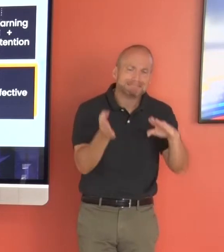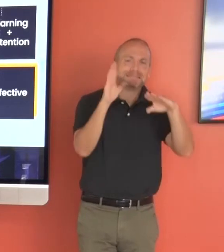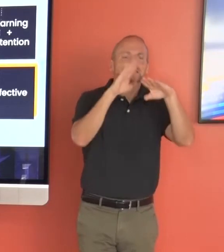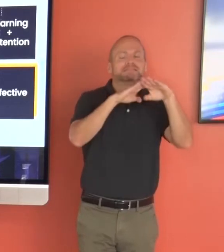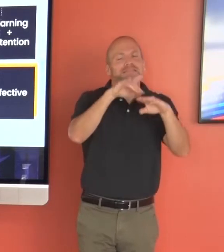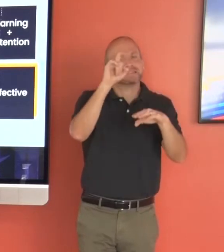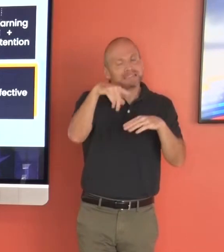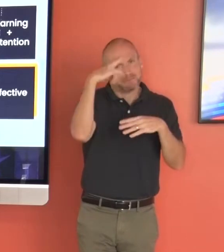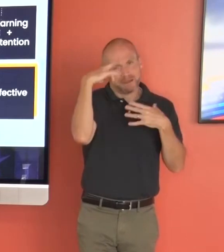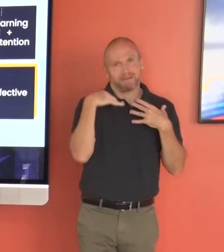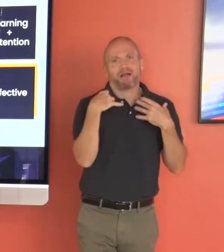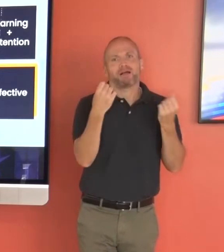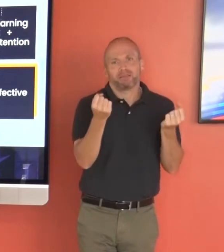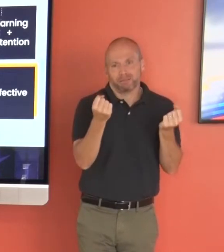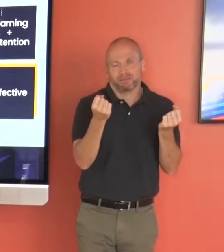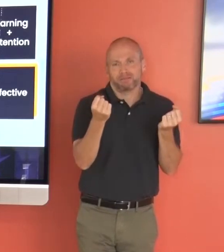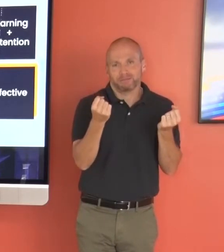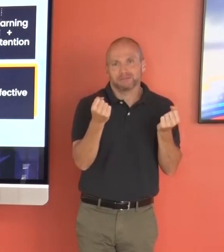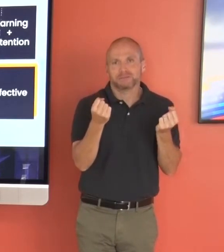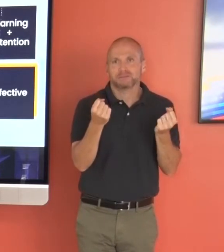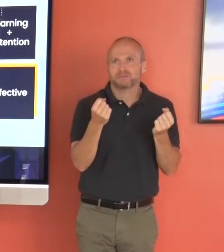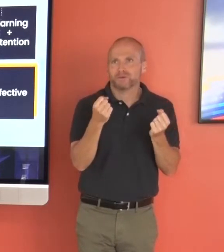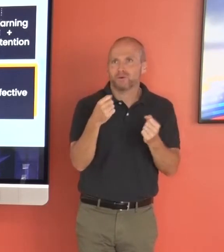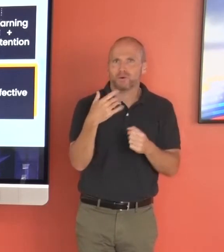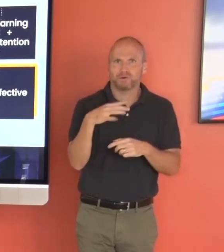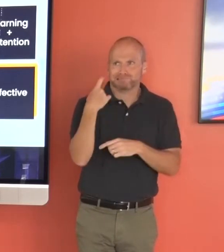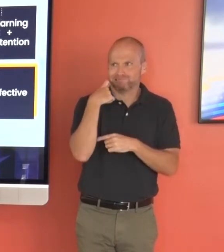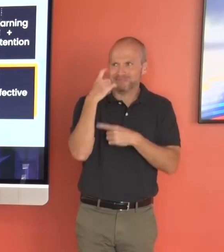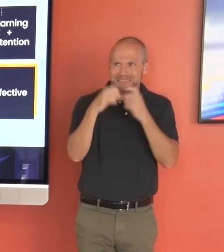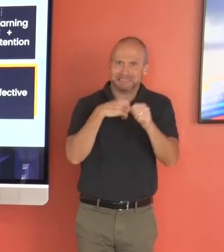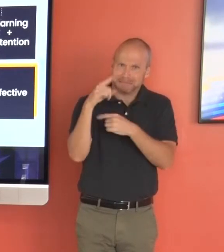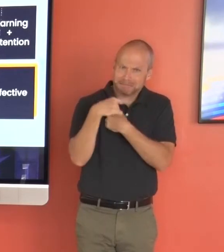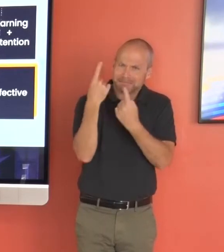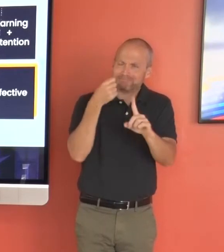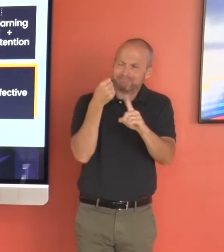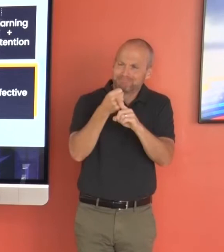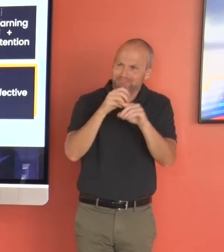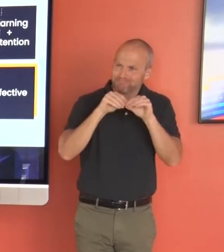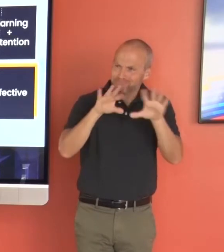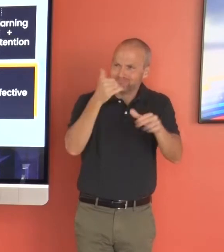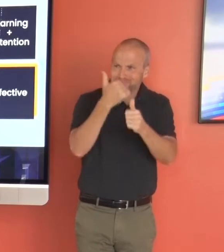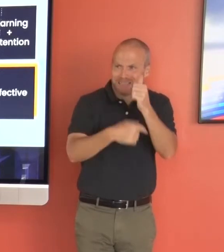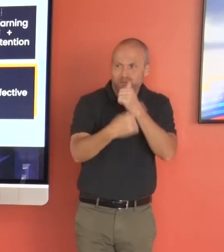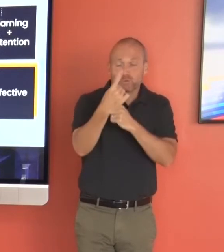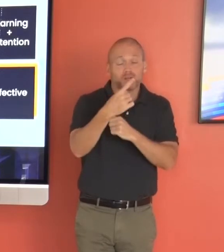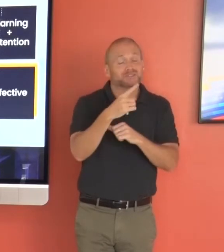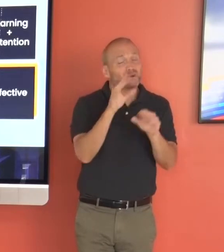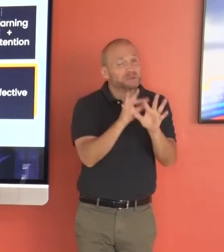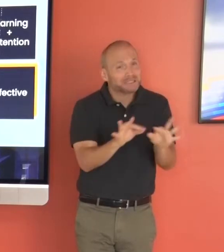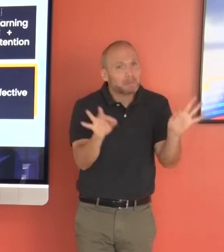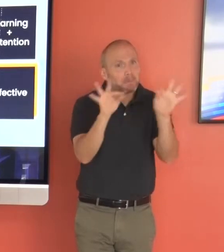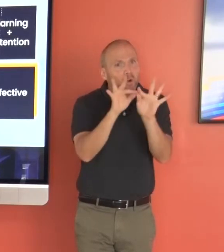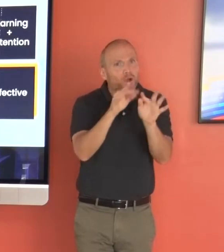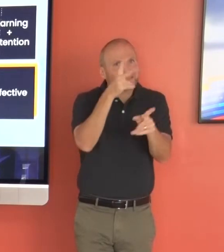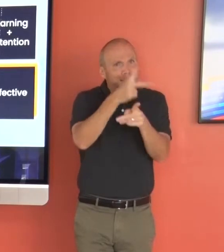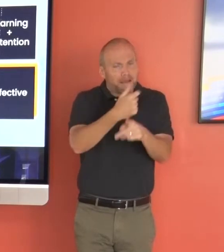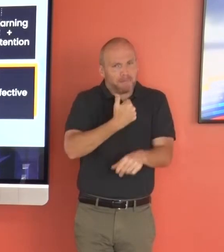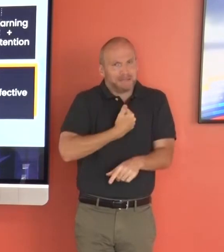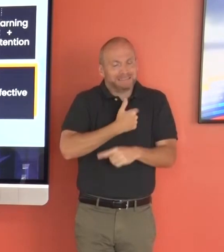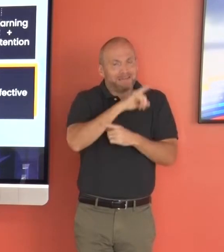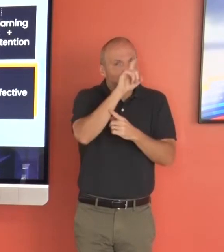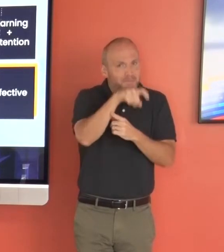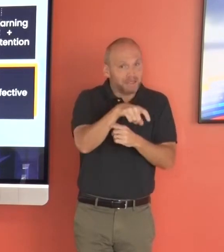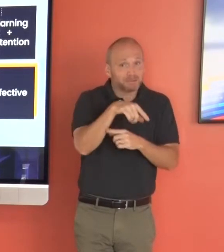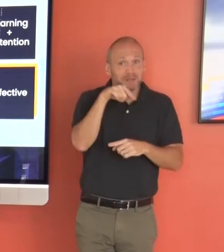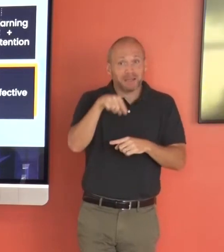It's affecting everyone. So I say all of that to say, we have to practice radical self-care, but as an institution,